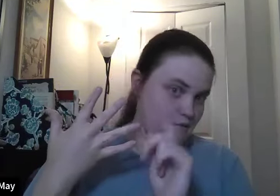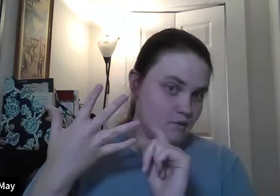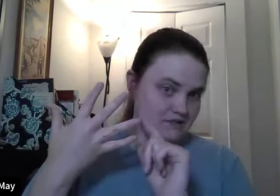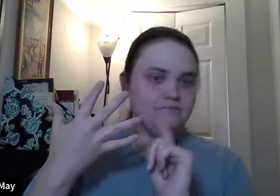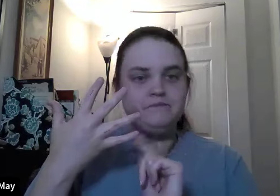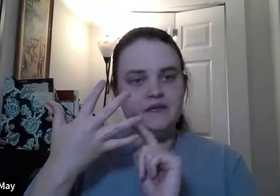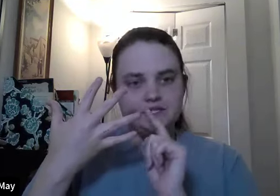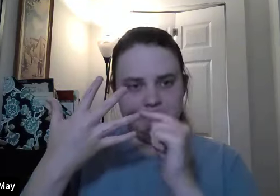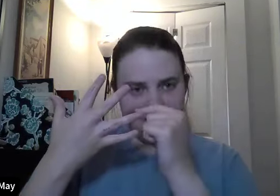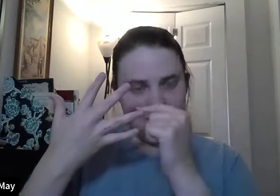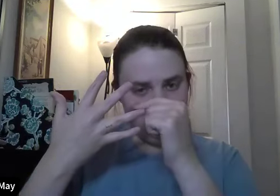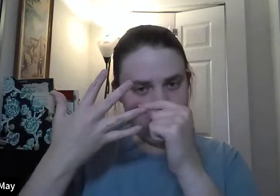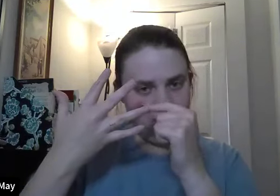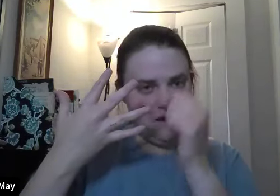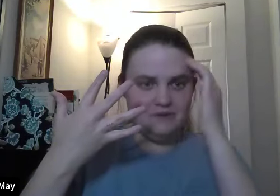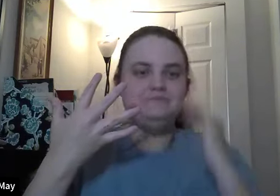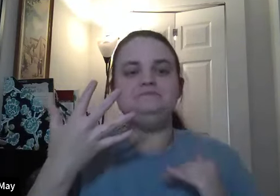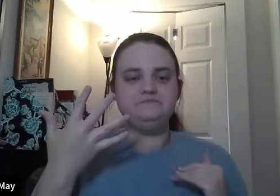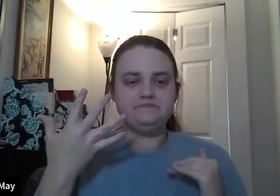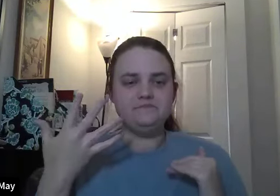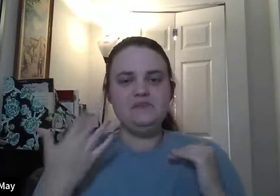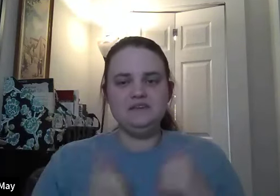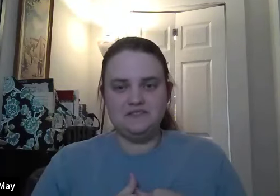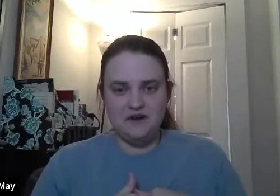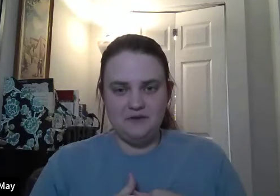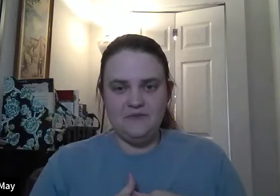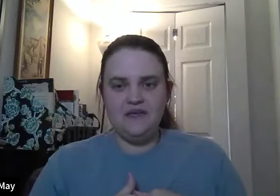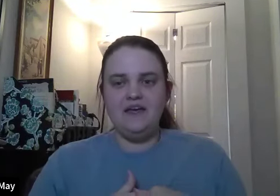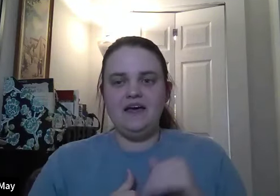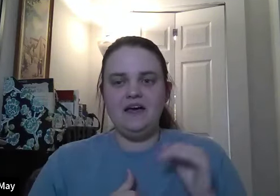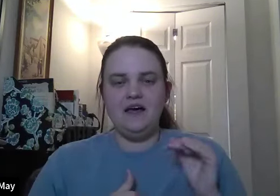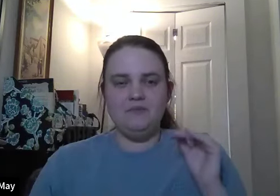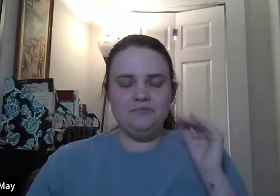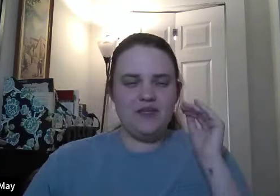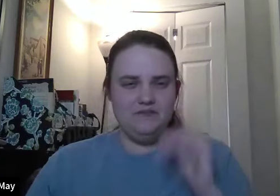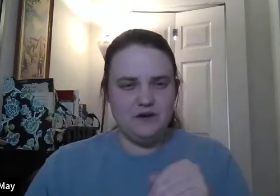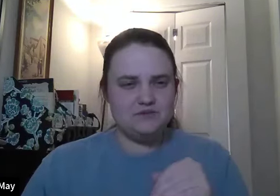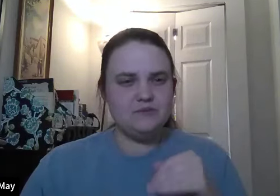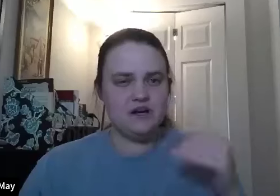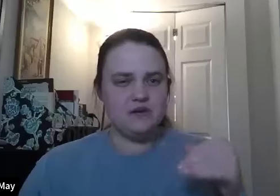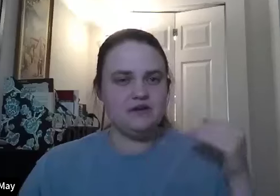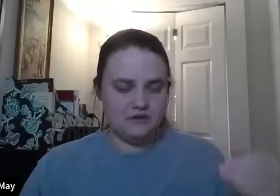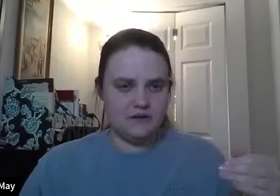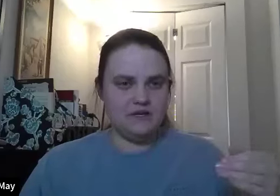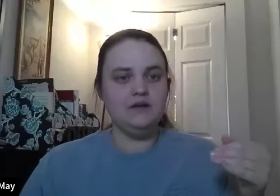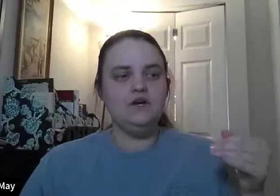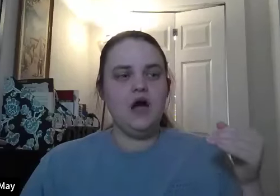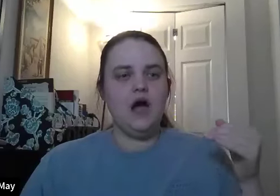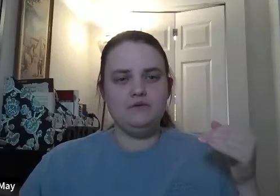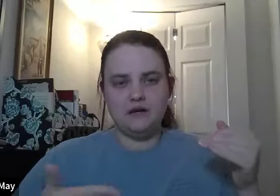always like, she gets the upper level on that one. So if you guys were going to be talking about your family, I would